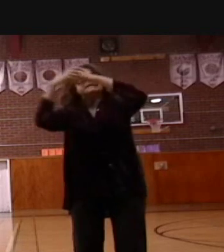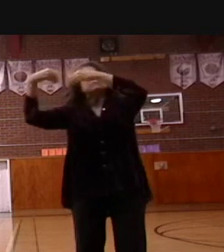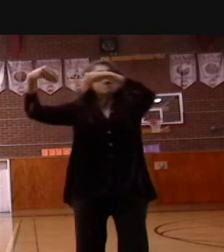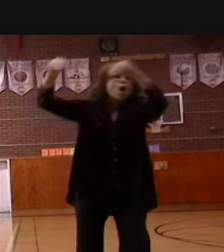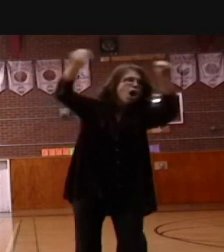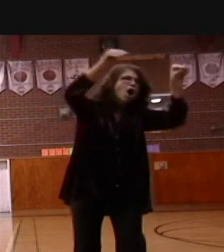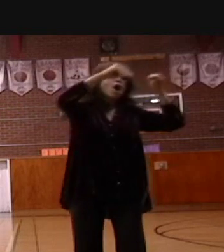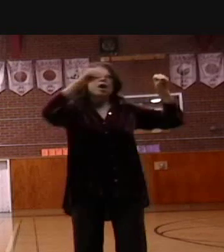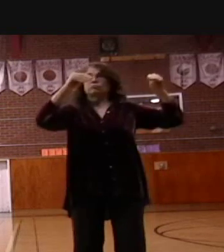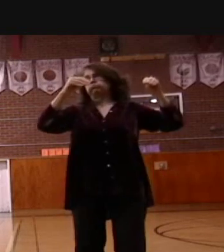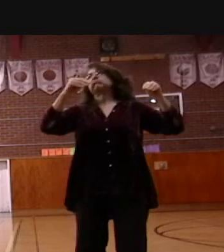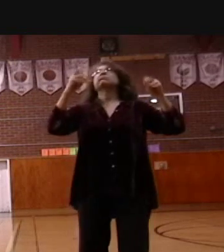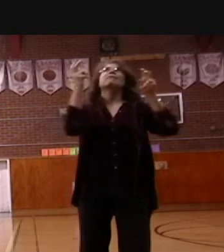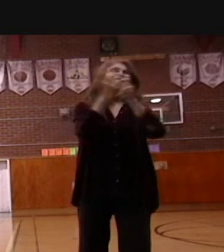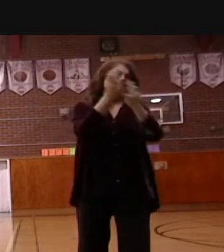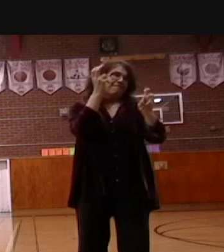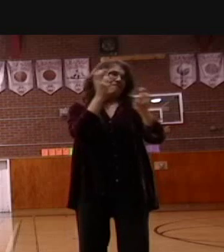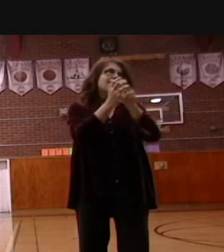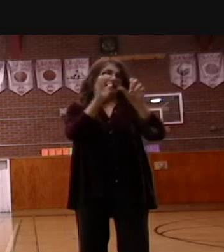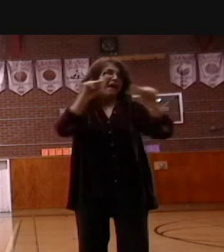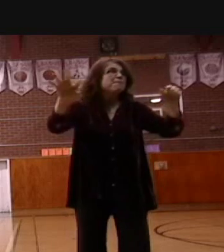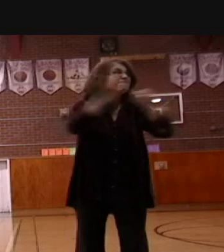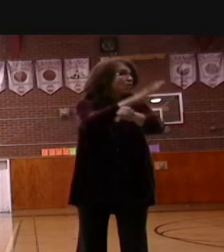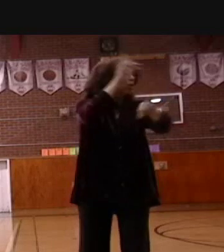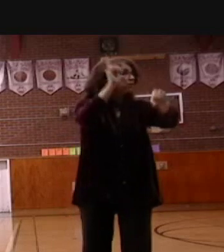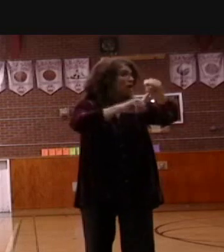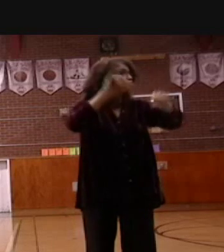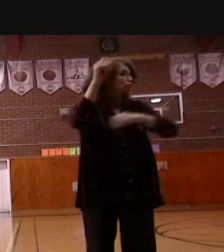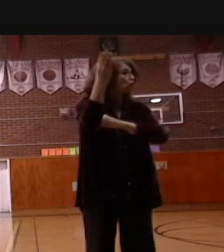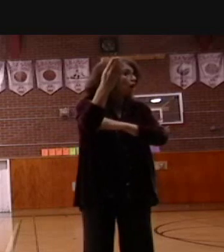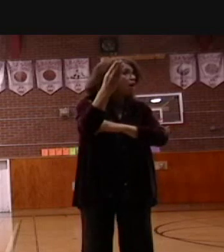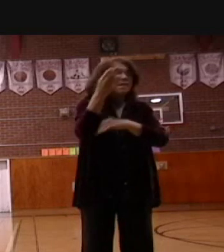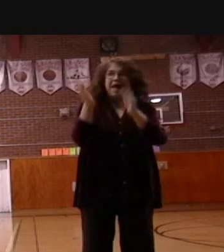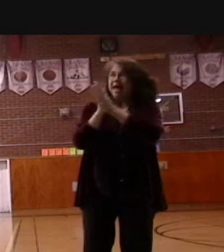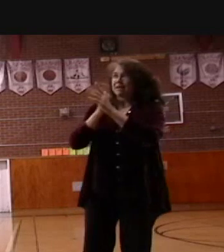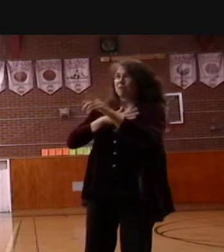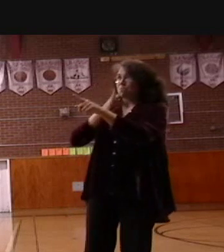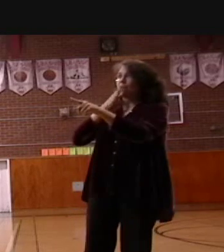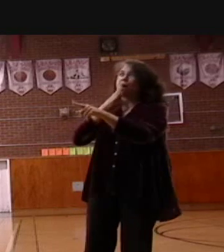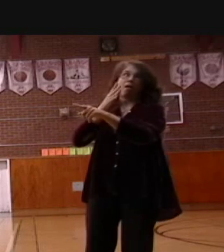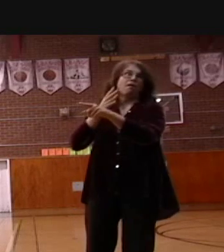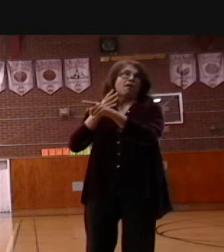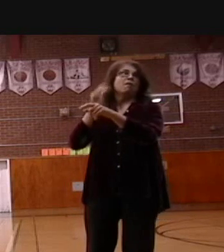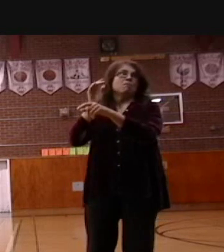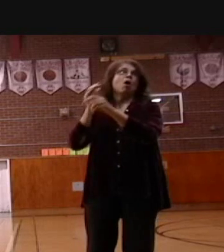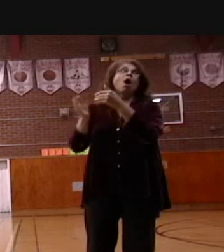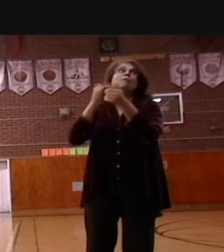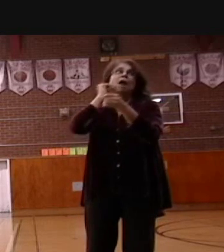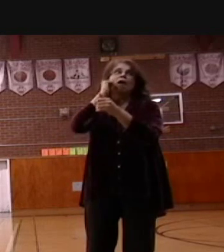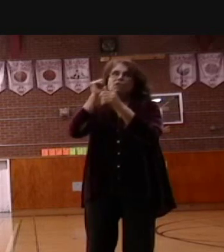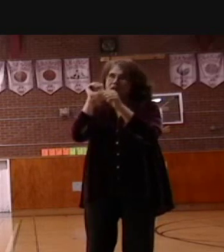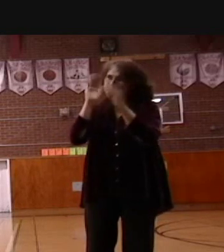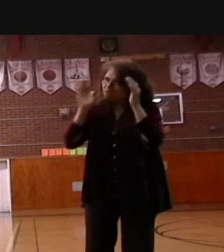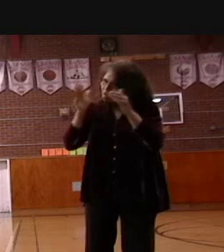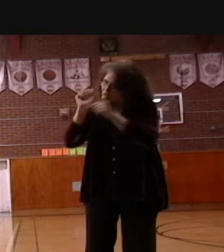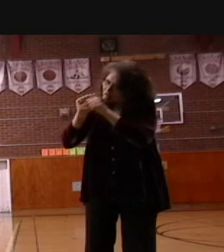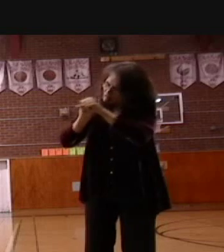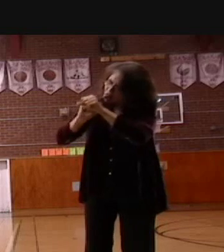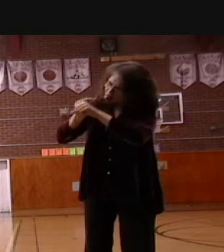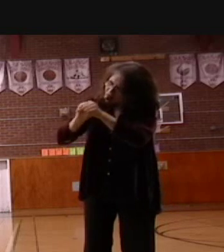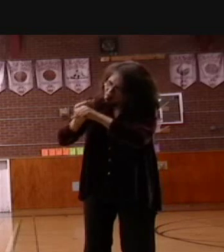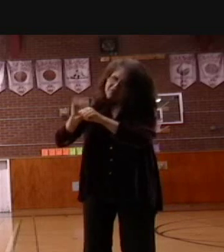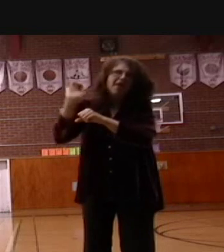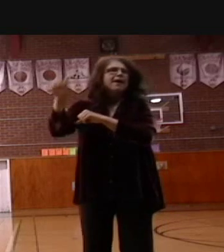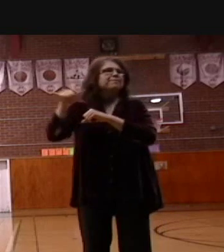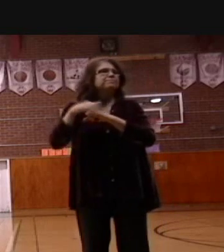full-time job. Just ask my mom. She spends most of her day working on that. Balancing the daily